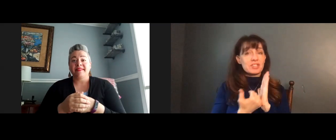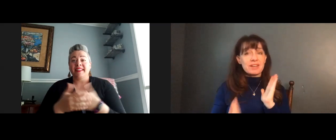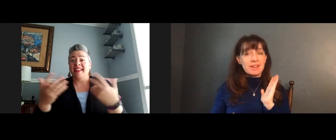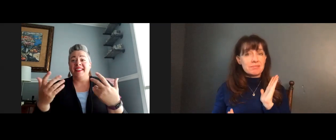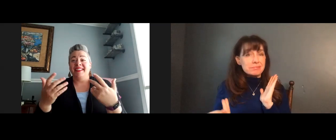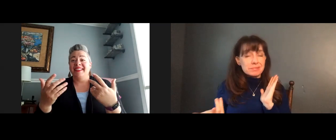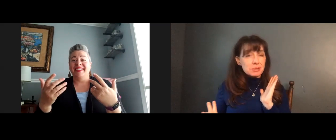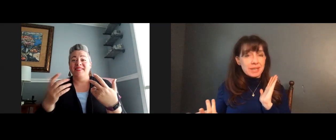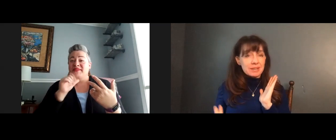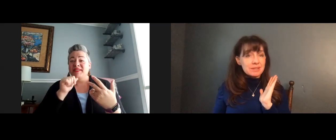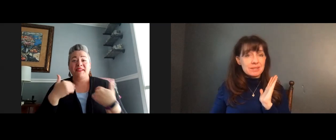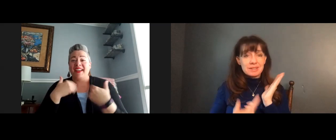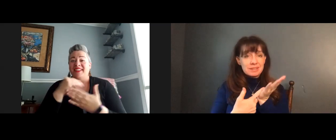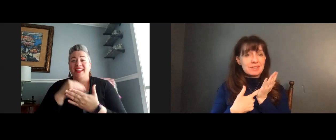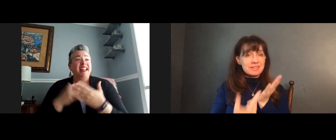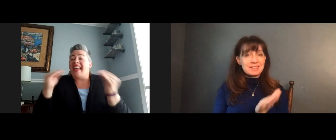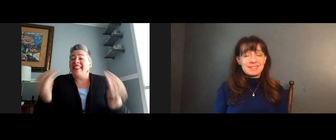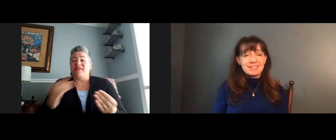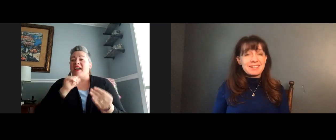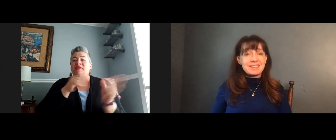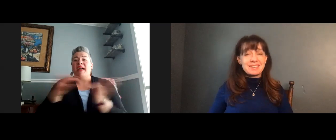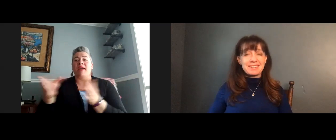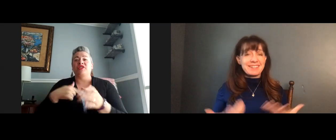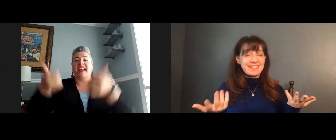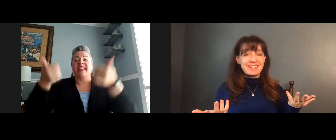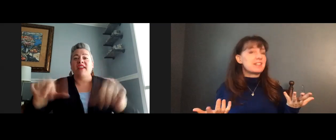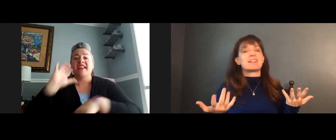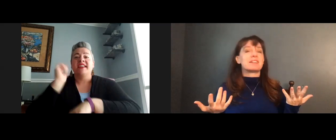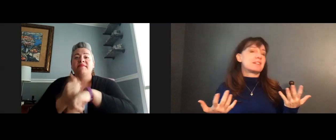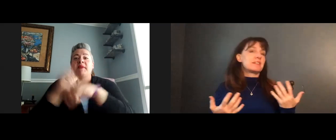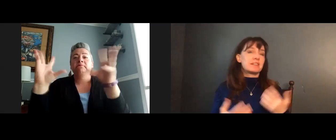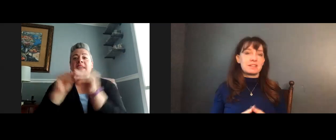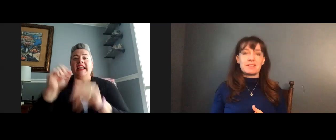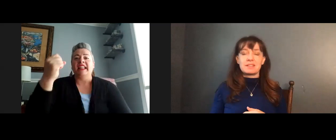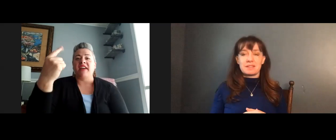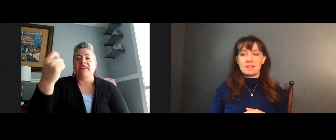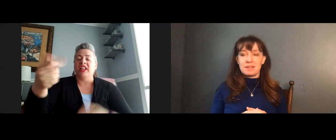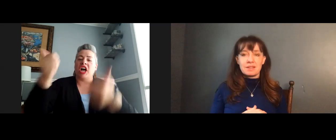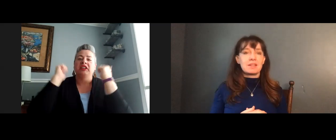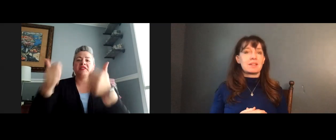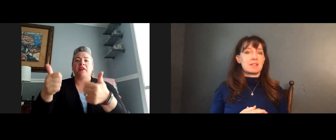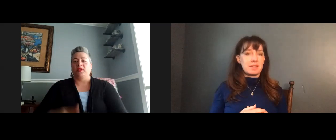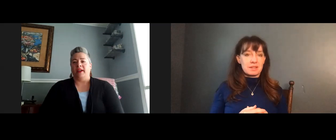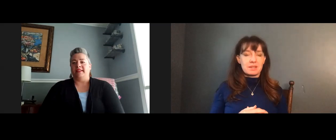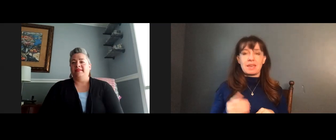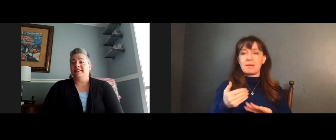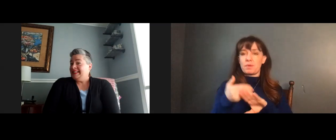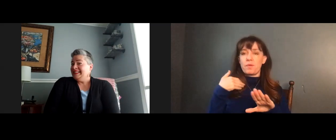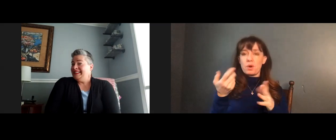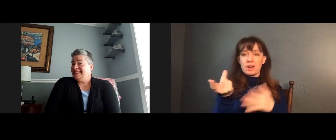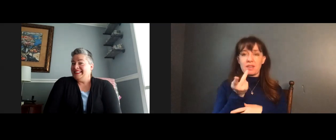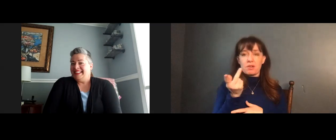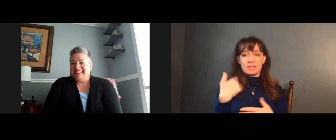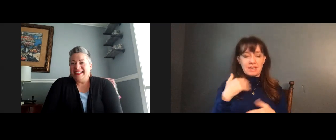really have an agenda do we nothing we have a plan we're just like okay meeting 11 o'clock let's go for it yeah